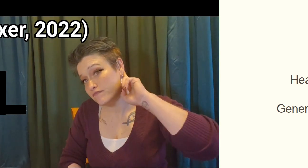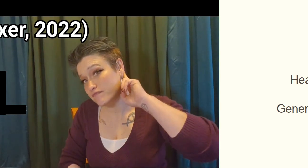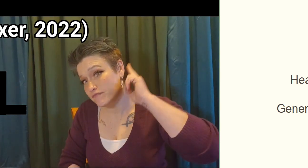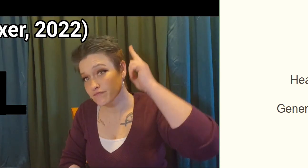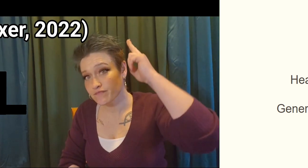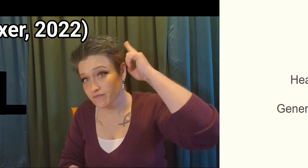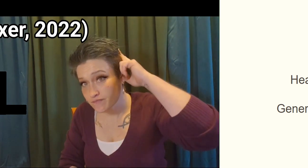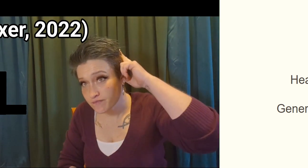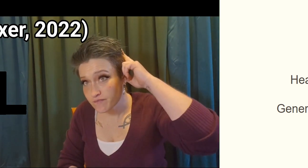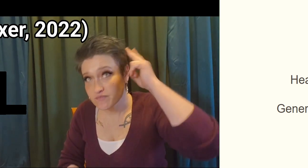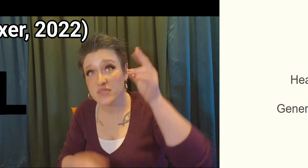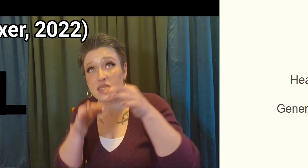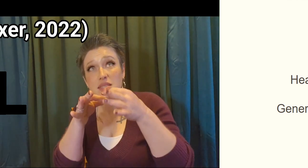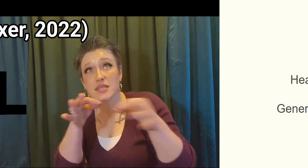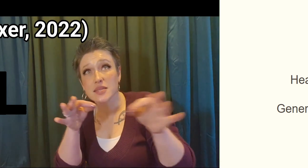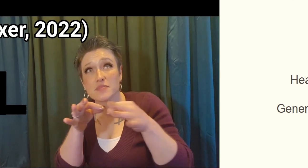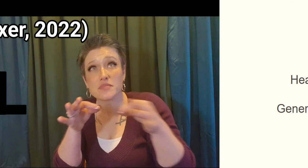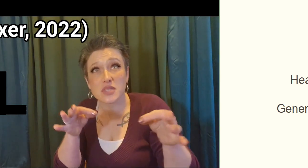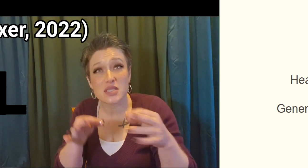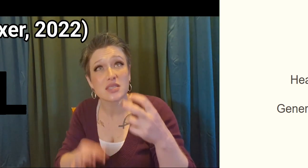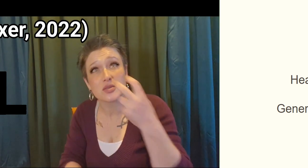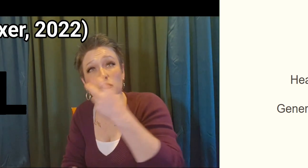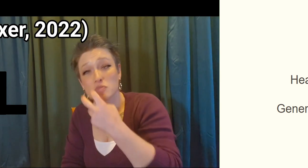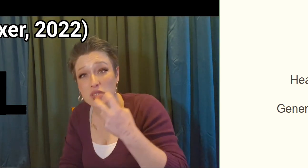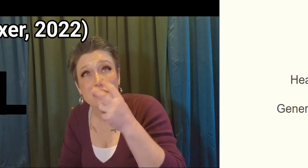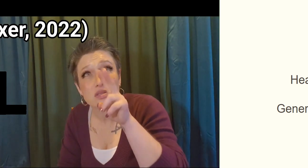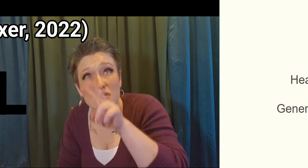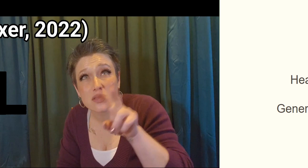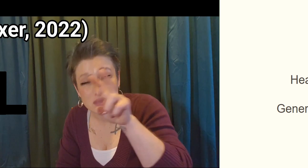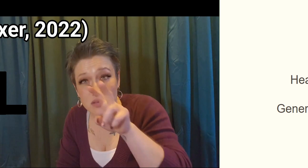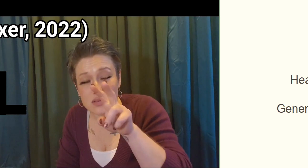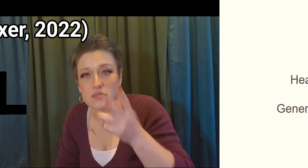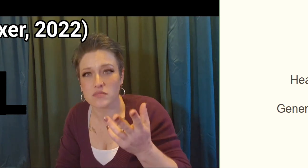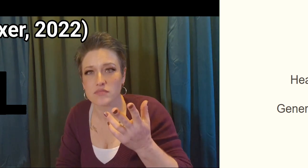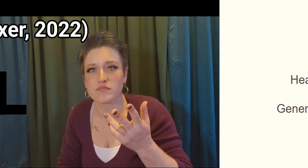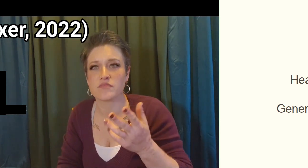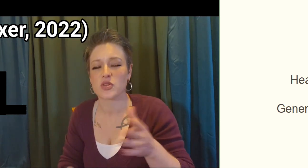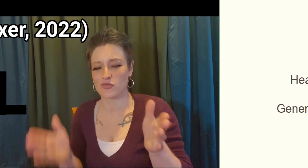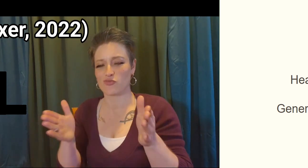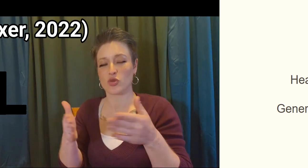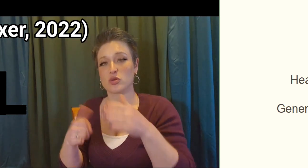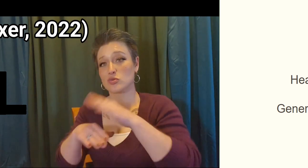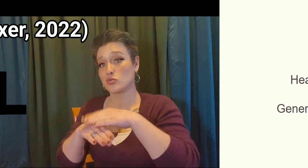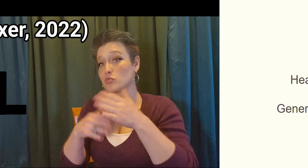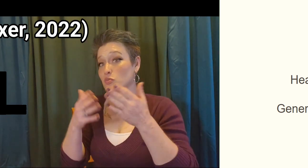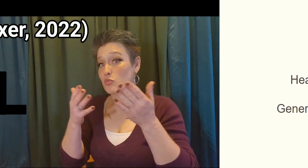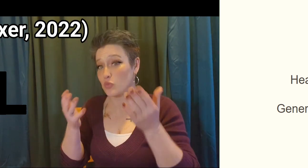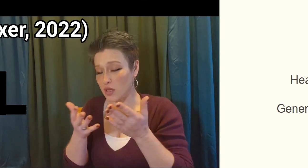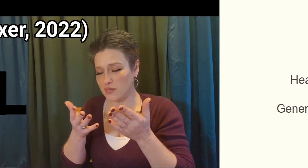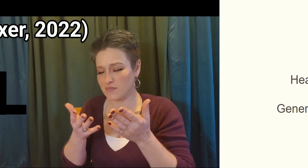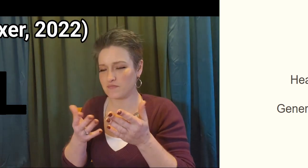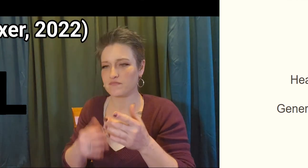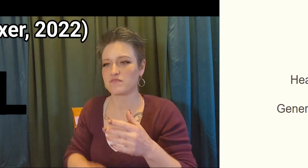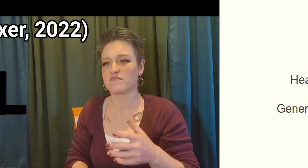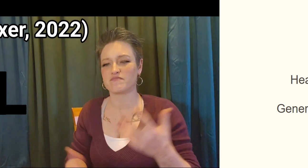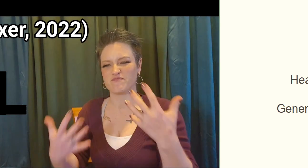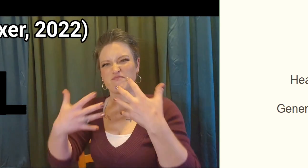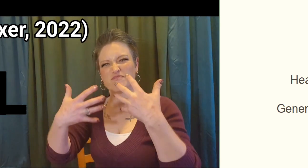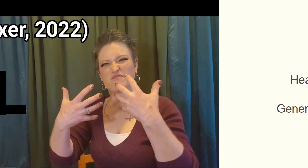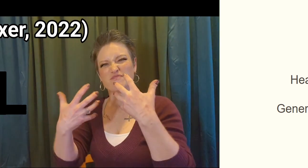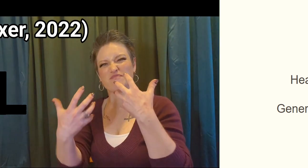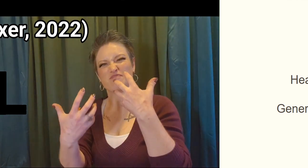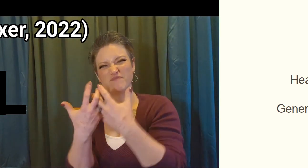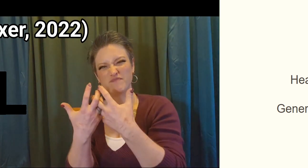this and either use hearing aids or a BAHA or an implant or closed captioning or speech reading. The focus